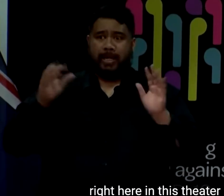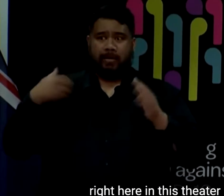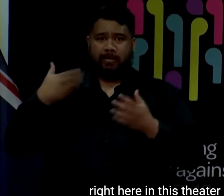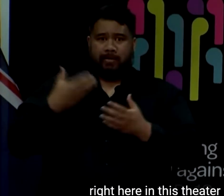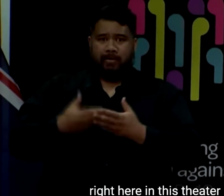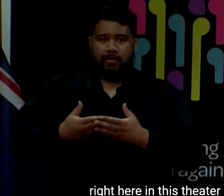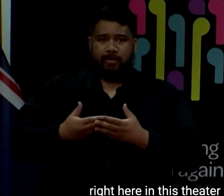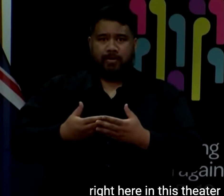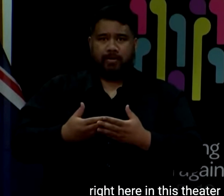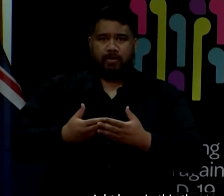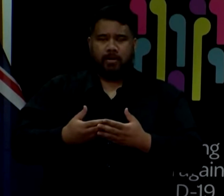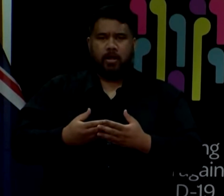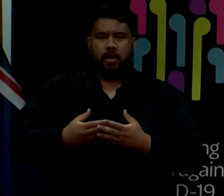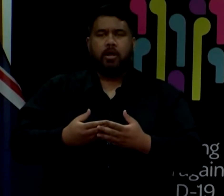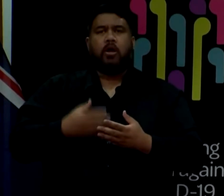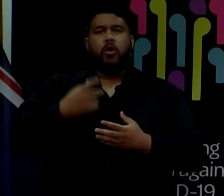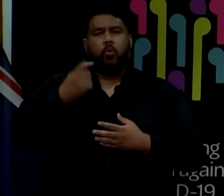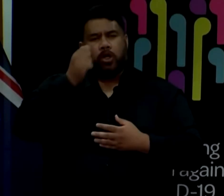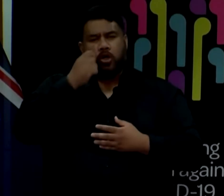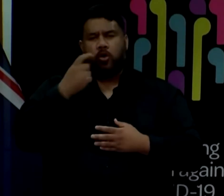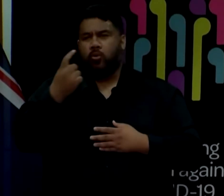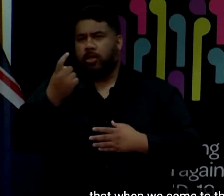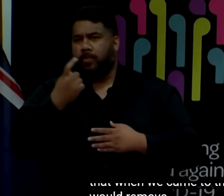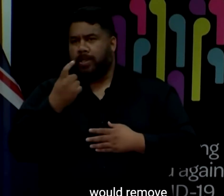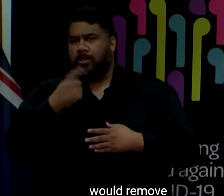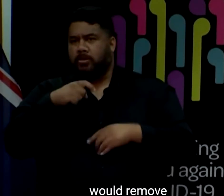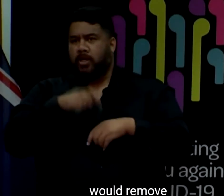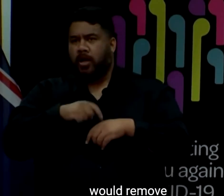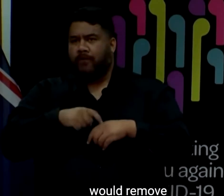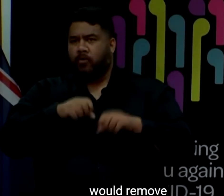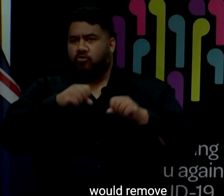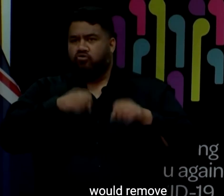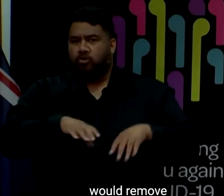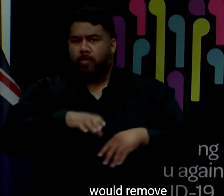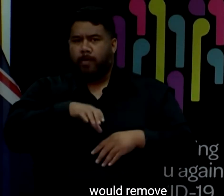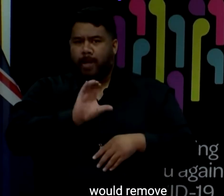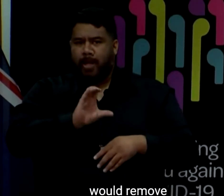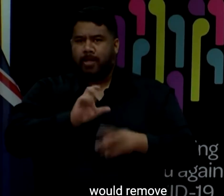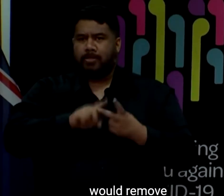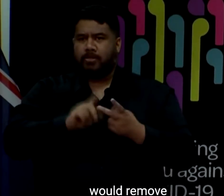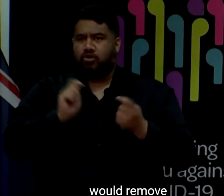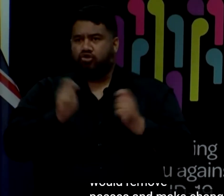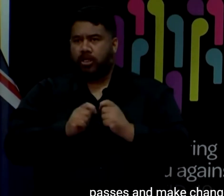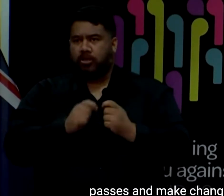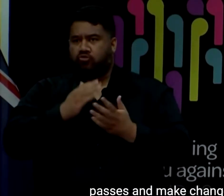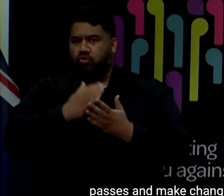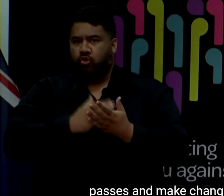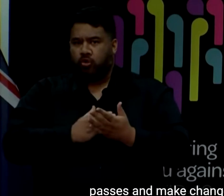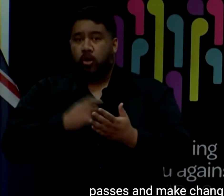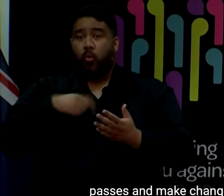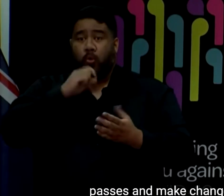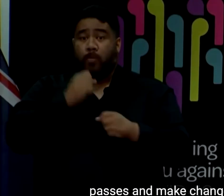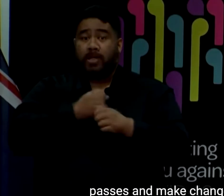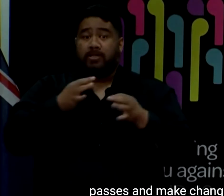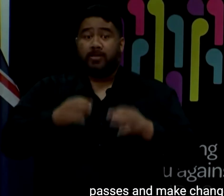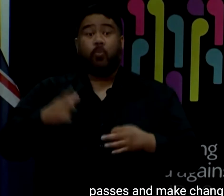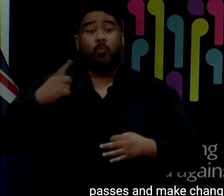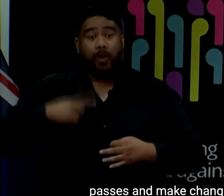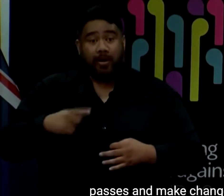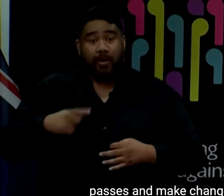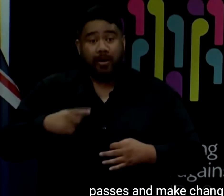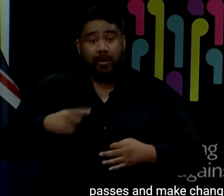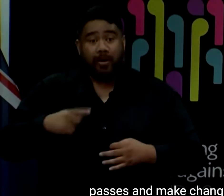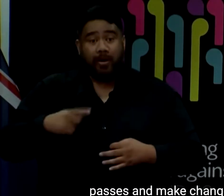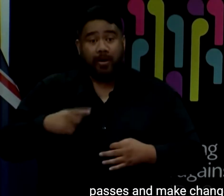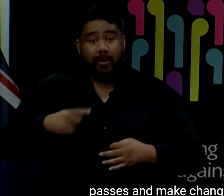that when we came to the point where we would remove passes and make changes to mandates, it would be because it's safe to do